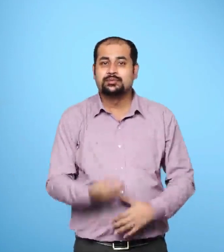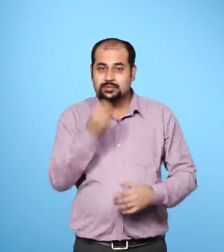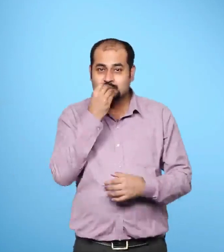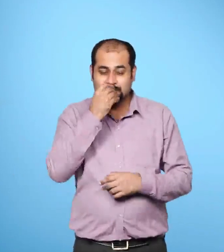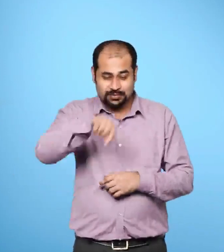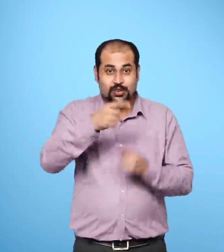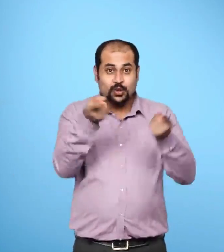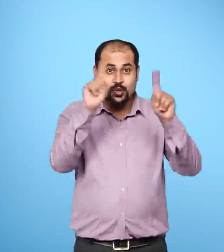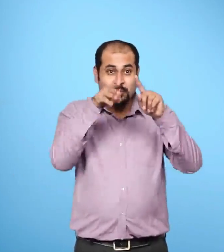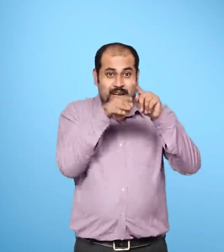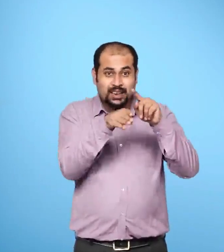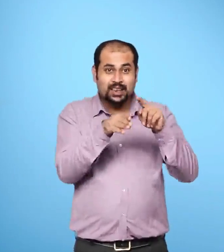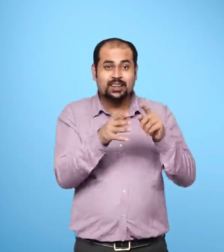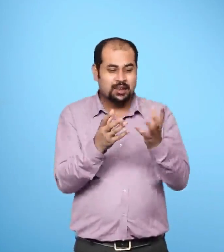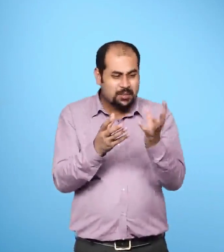Rats are in utensils in the kitchen,